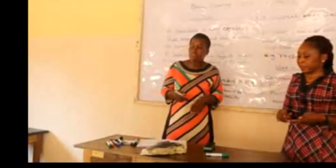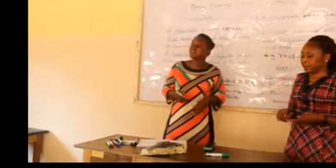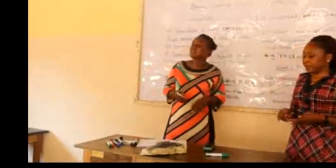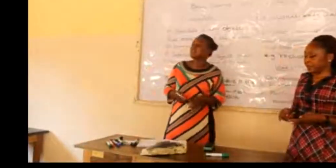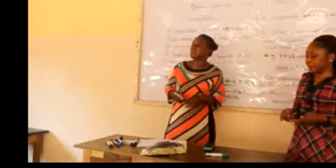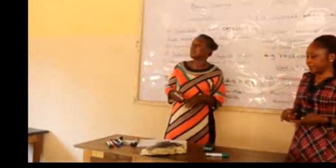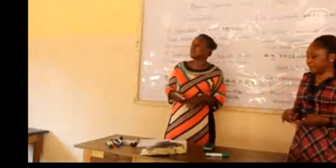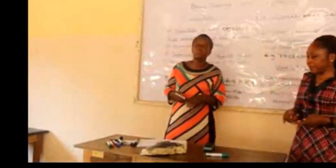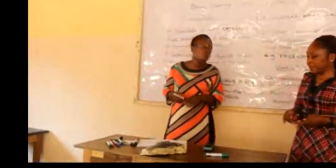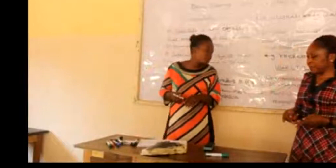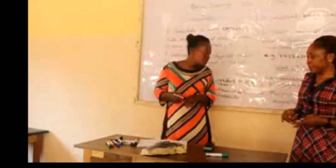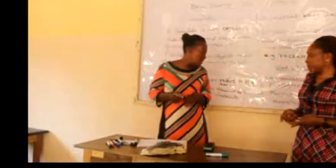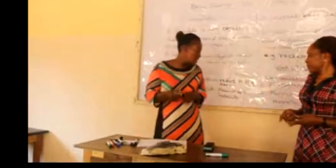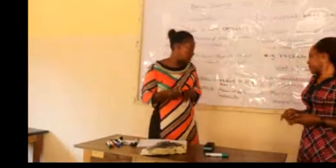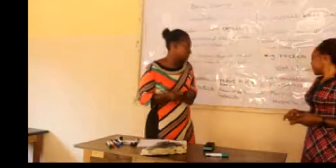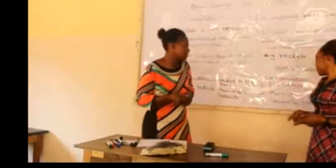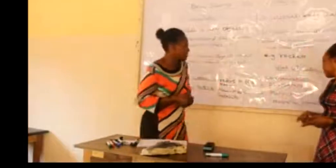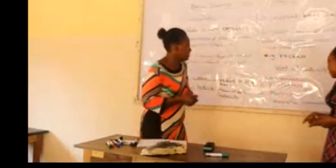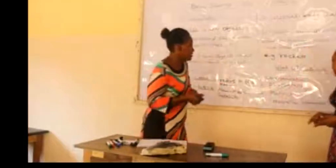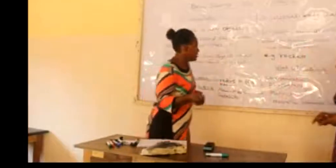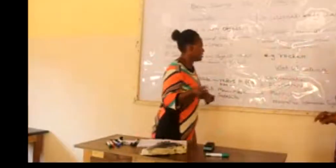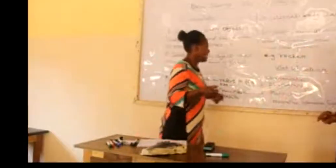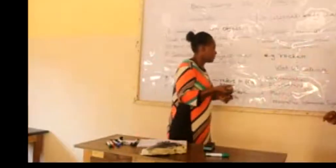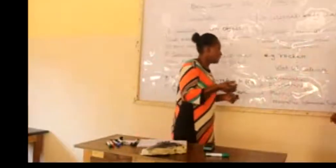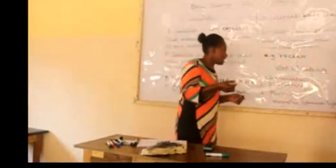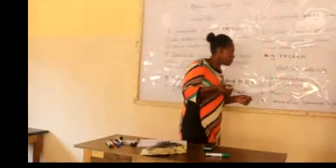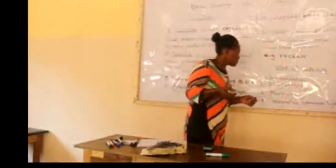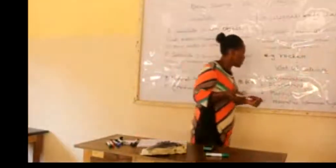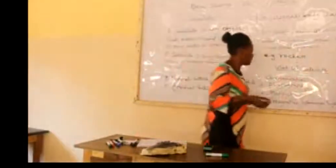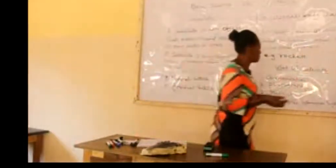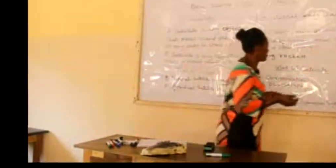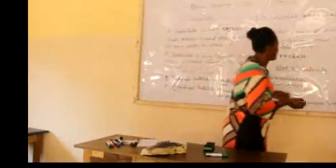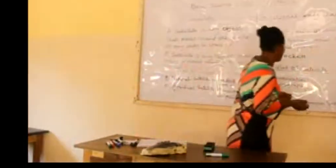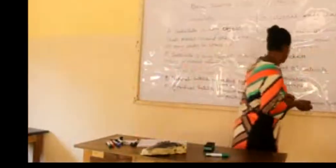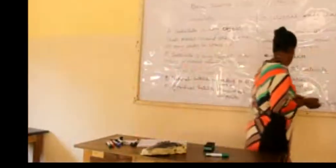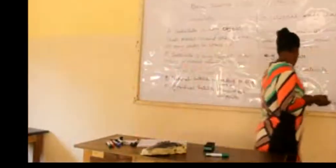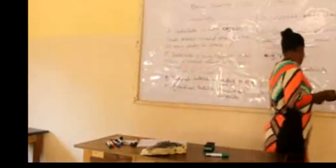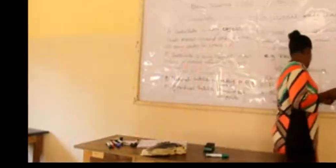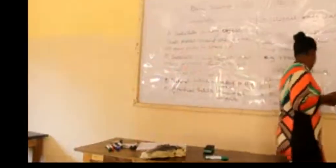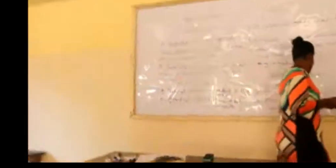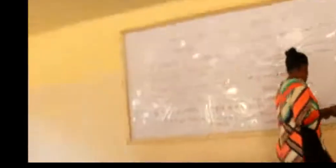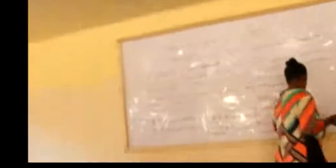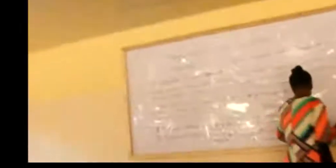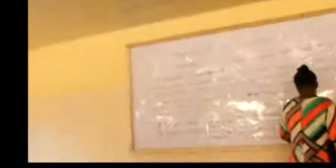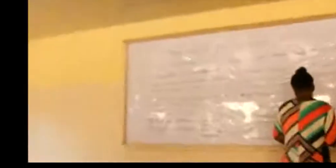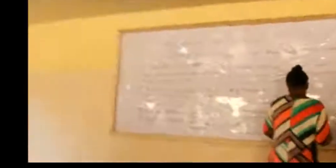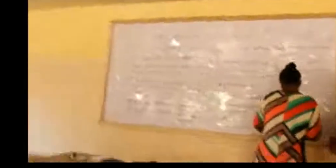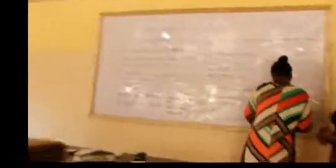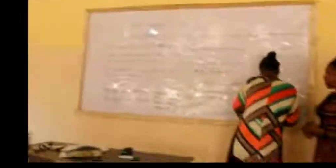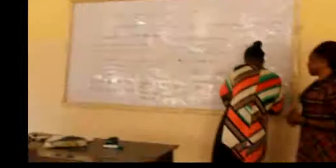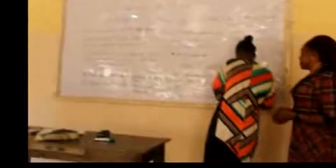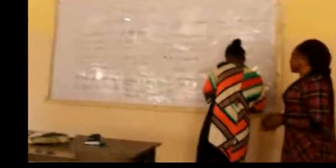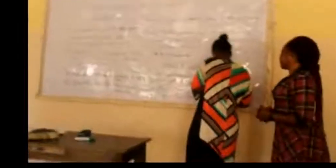Position System, GPS. Another use of satellite,